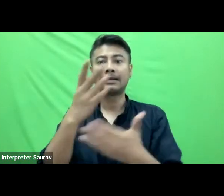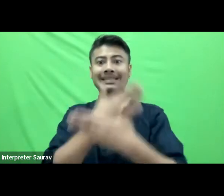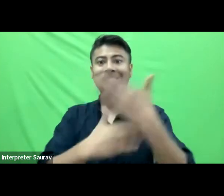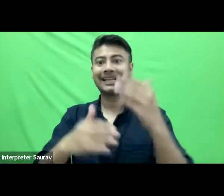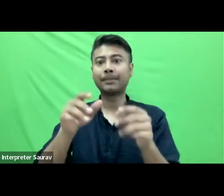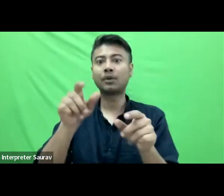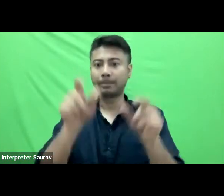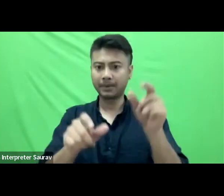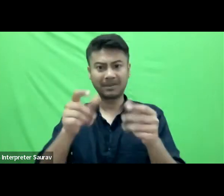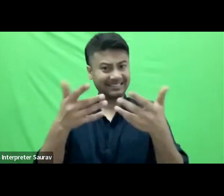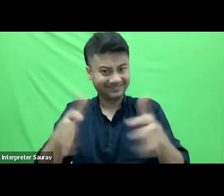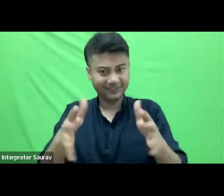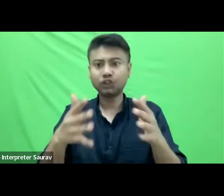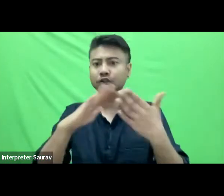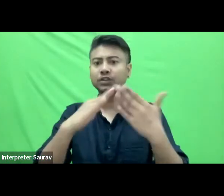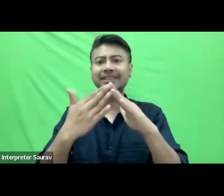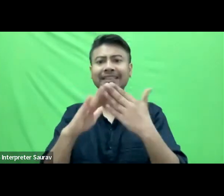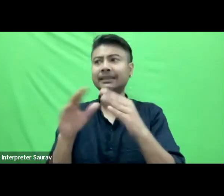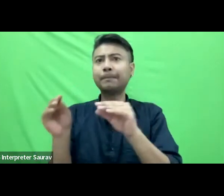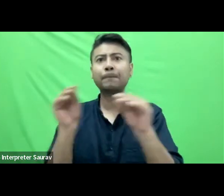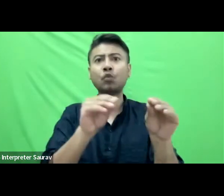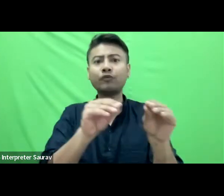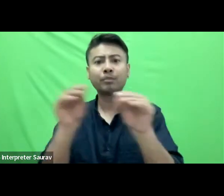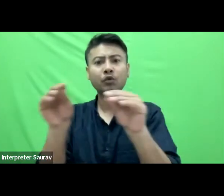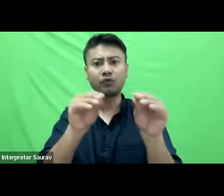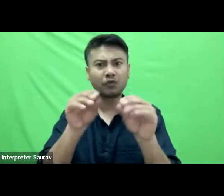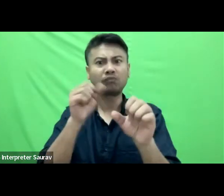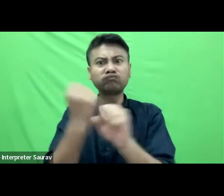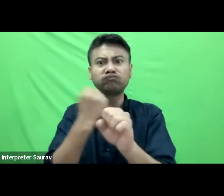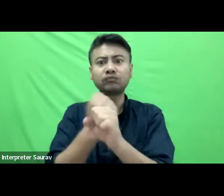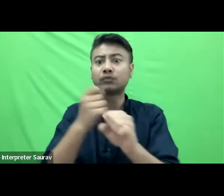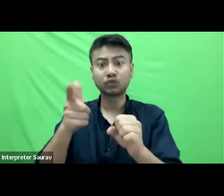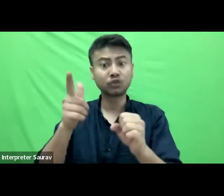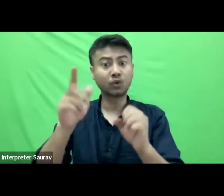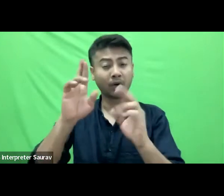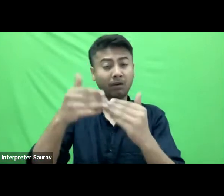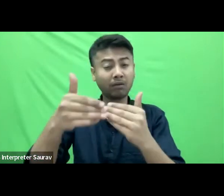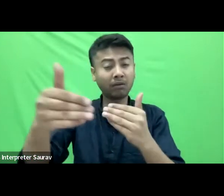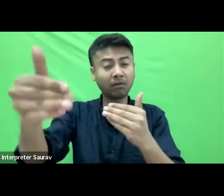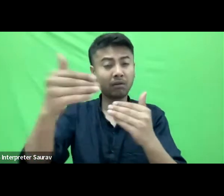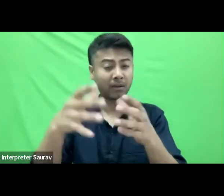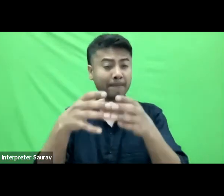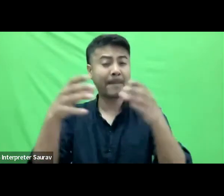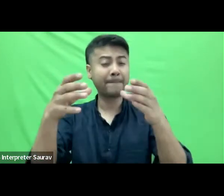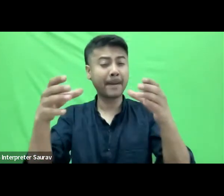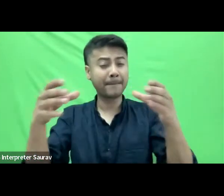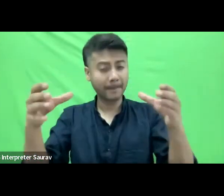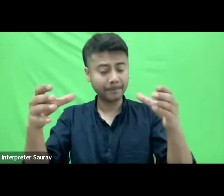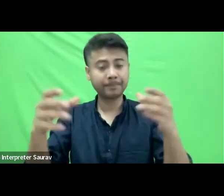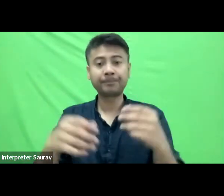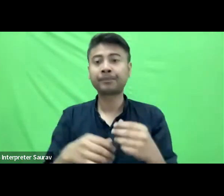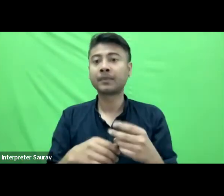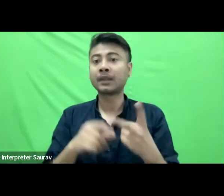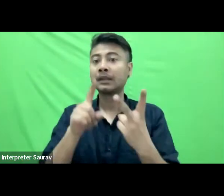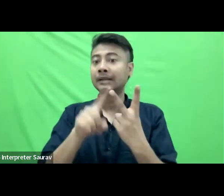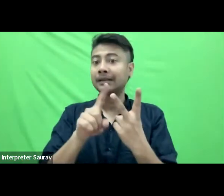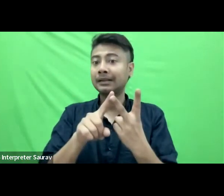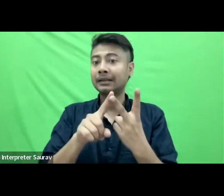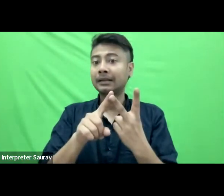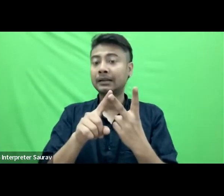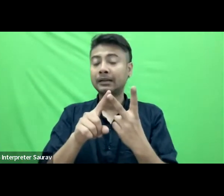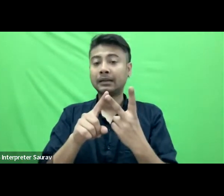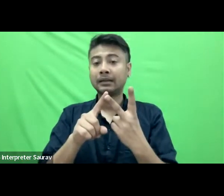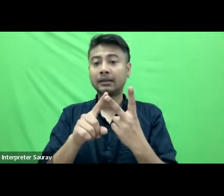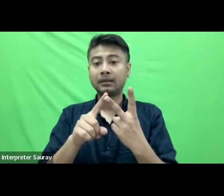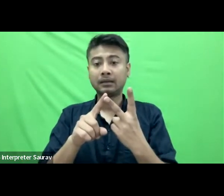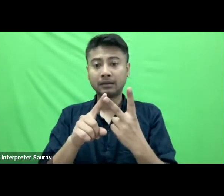increase quite rapidly. Secondly, the total number of persons with formally recognized disabilities as a share